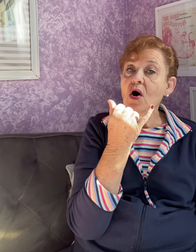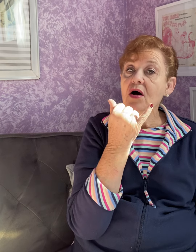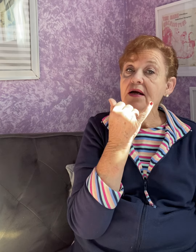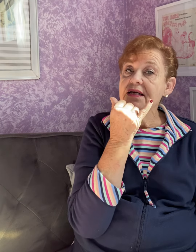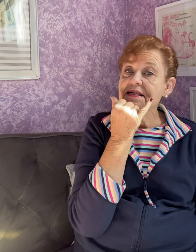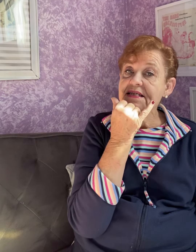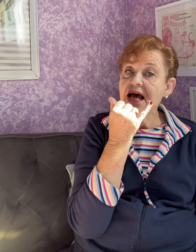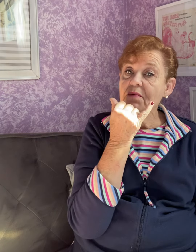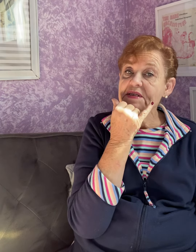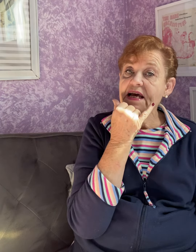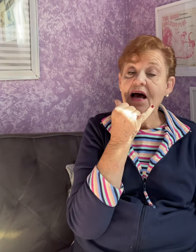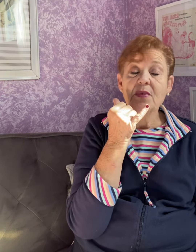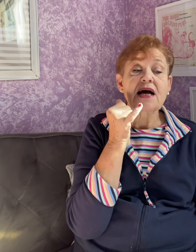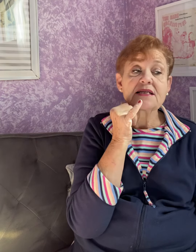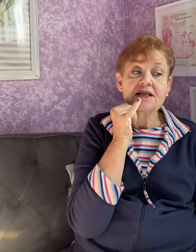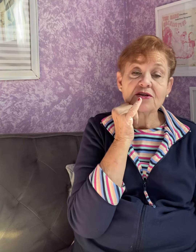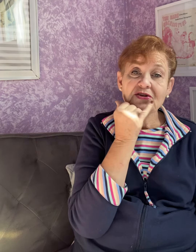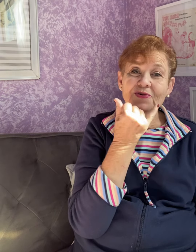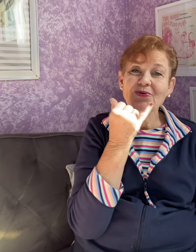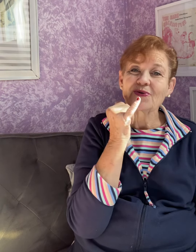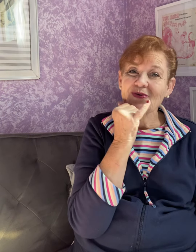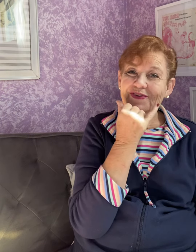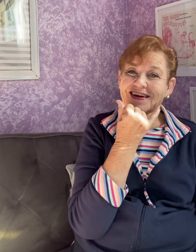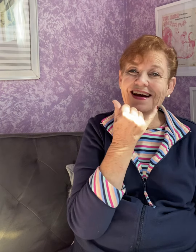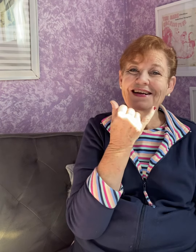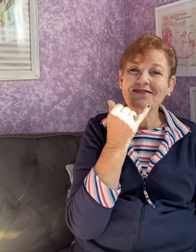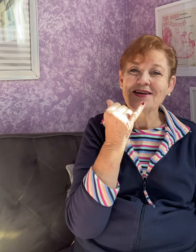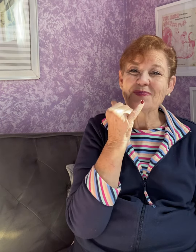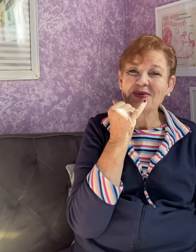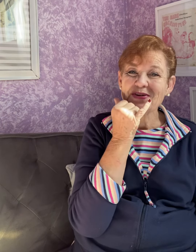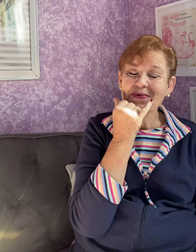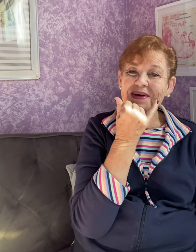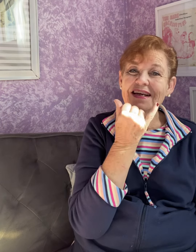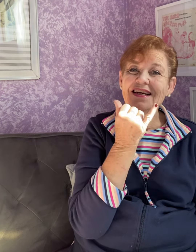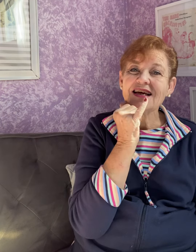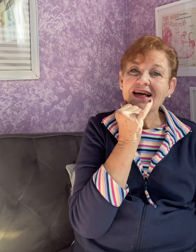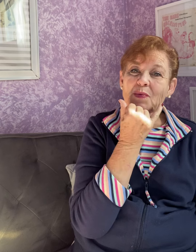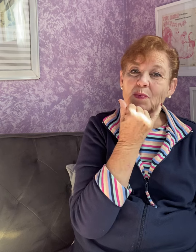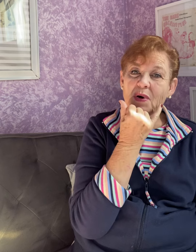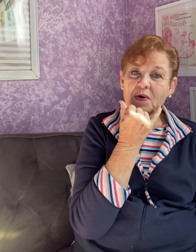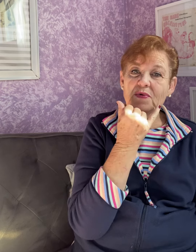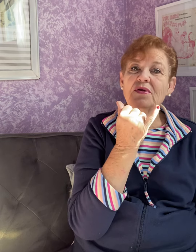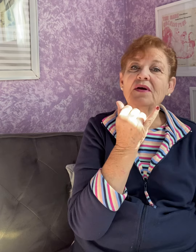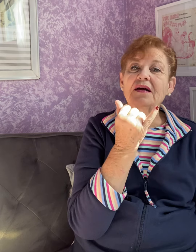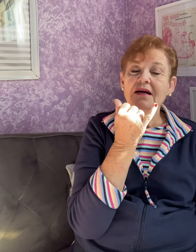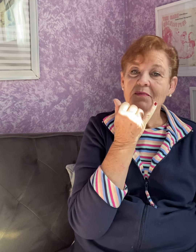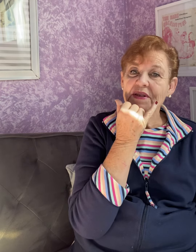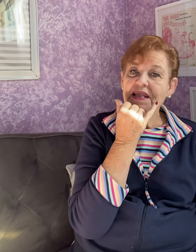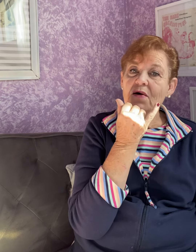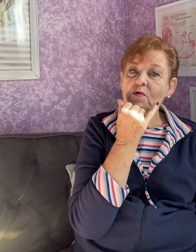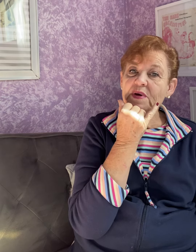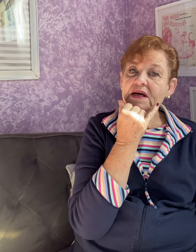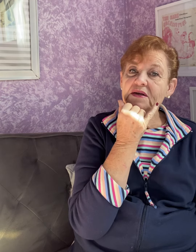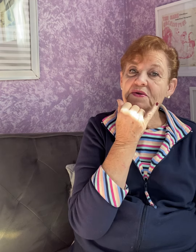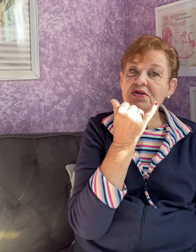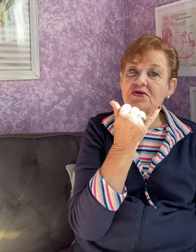Wrong is tap tap. I tend to do kind of in between both, but that will be